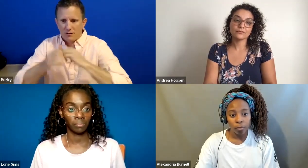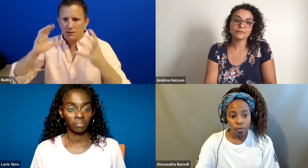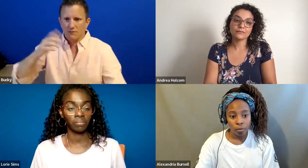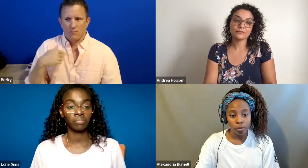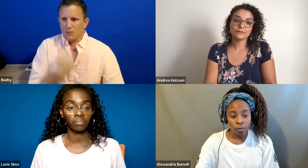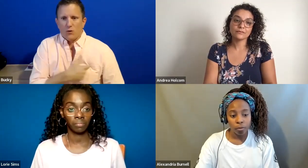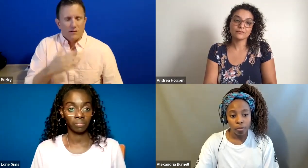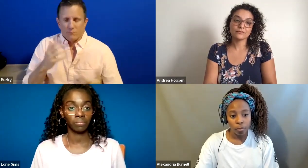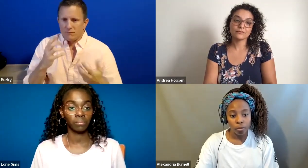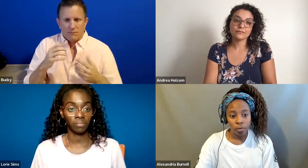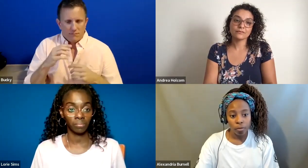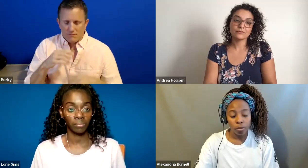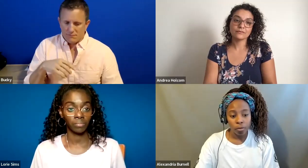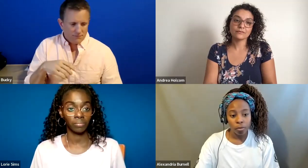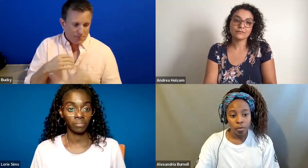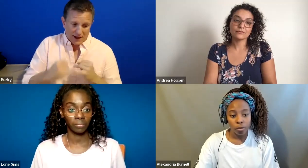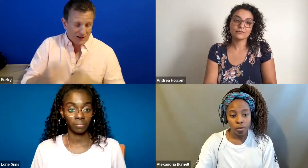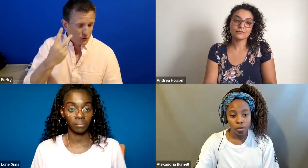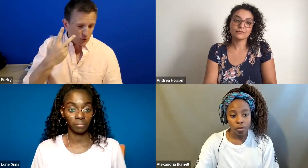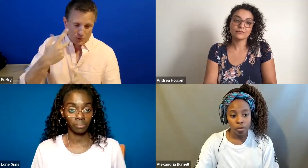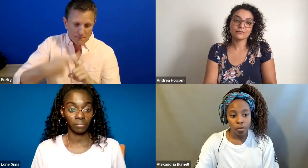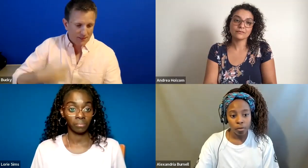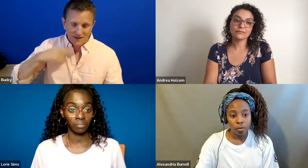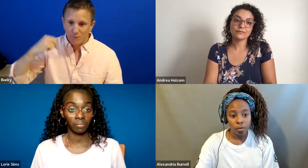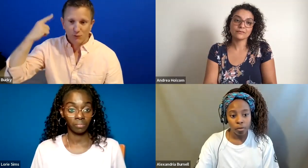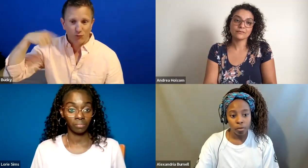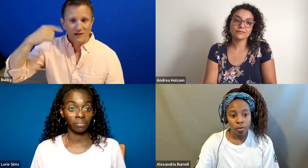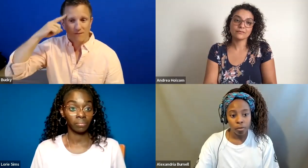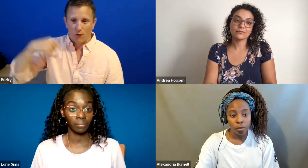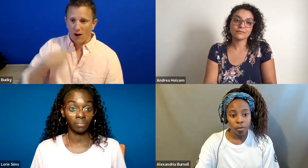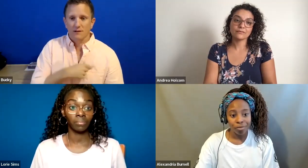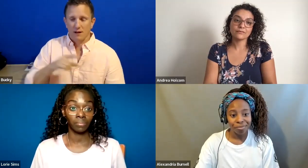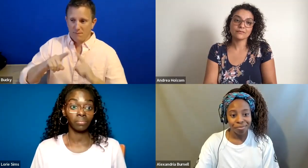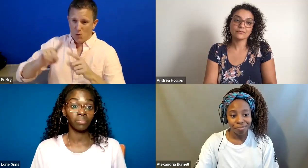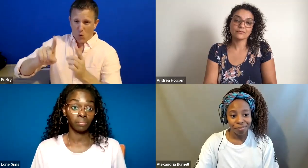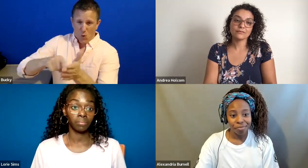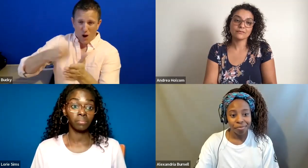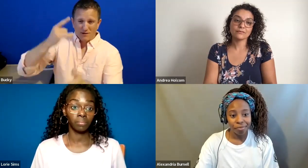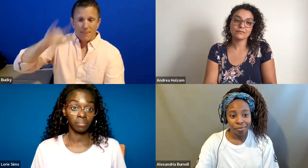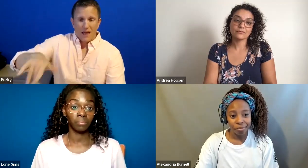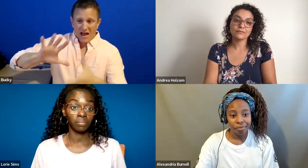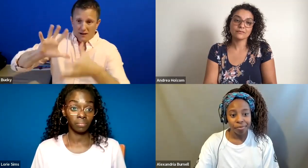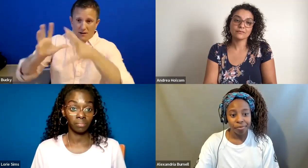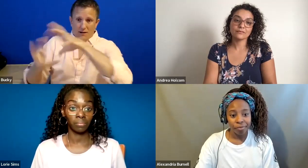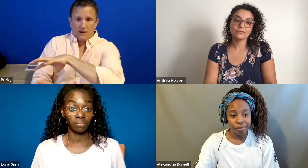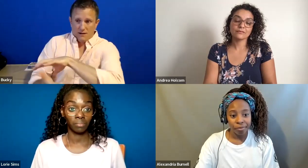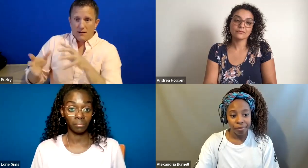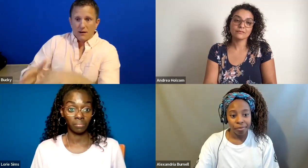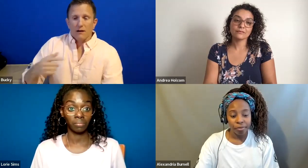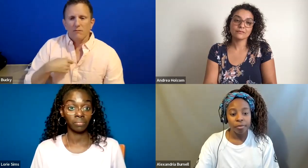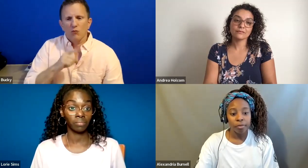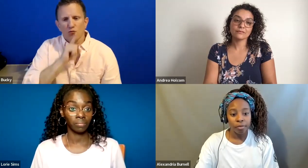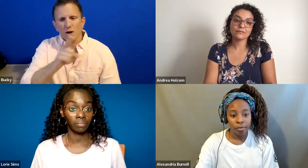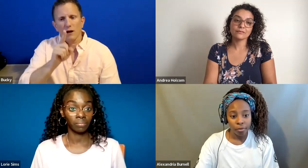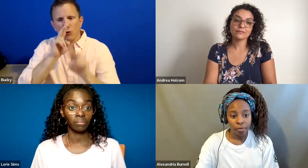going through a lot of internal structural changes. The last 2 or 3 months has been completely